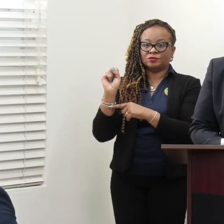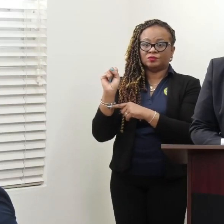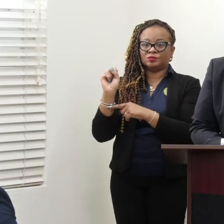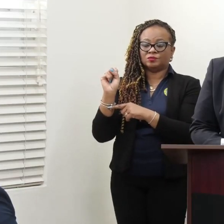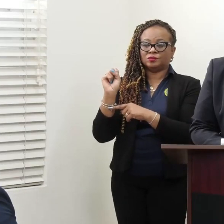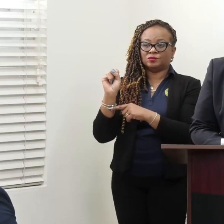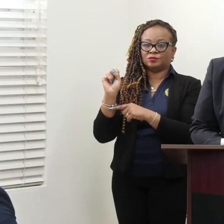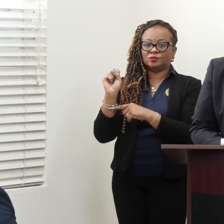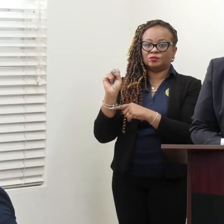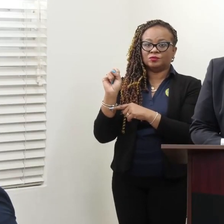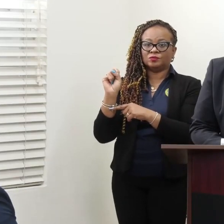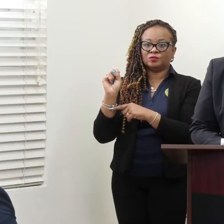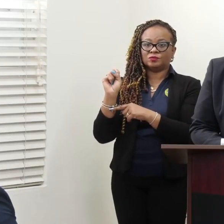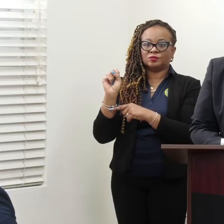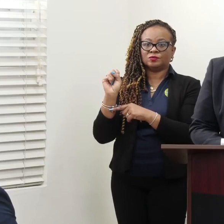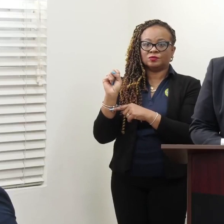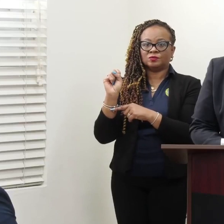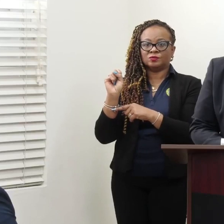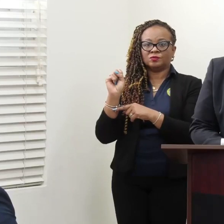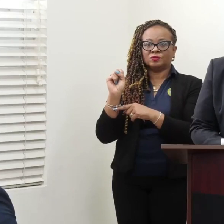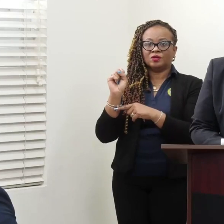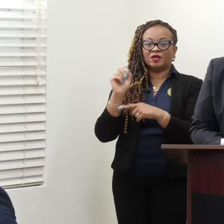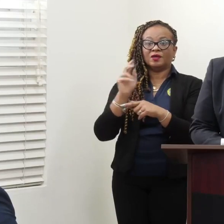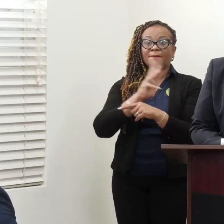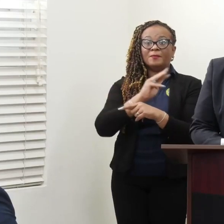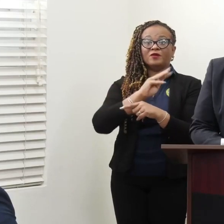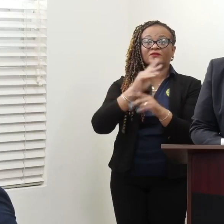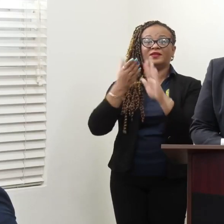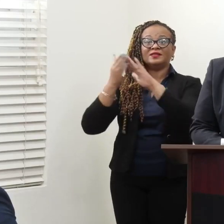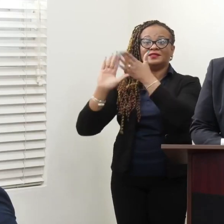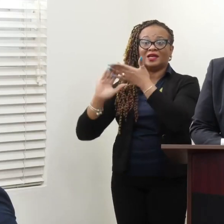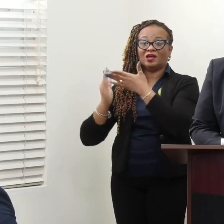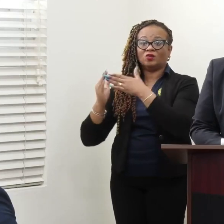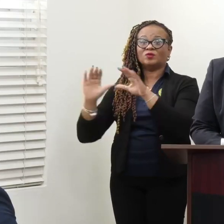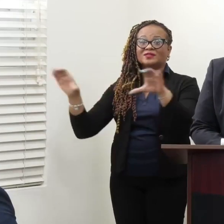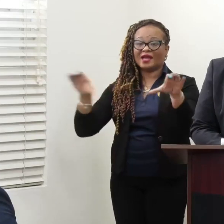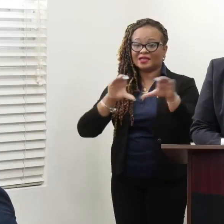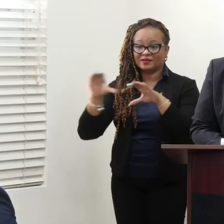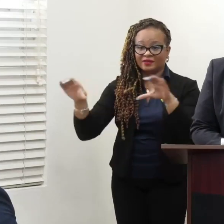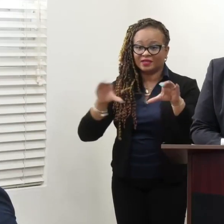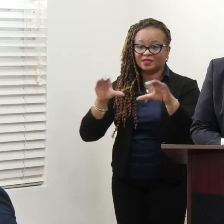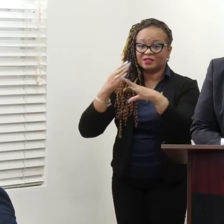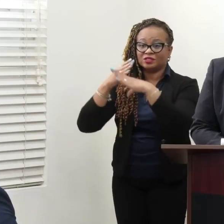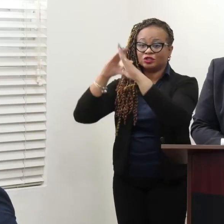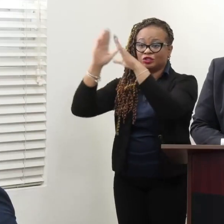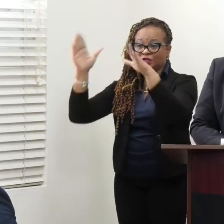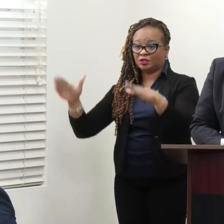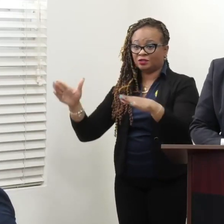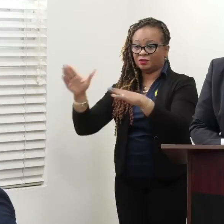Patrick High School l'école in Murphytown was activated. In Murphytown.